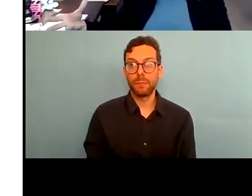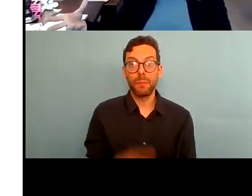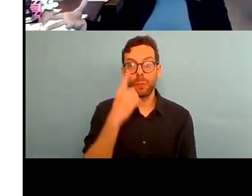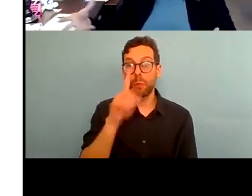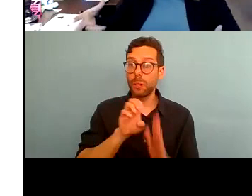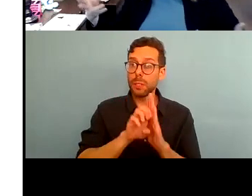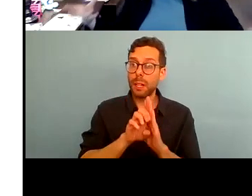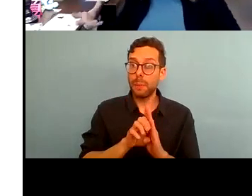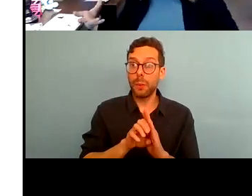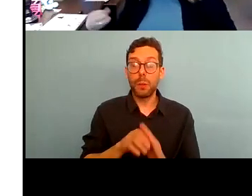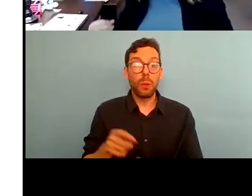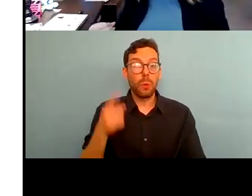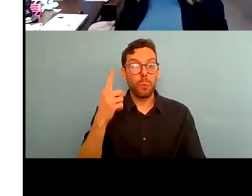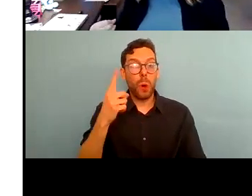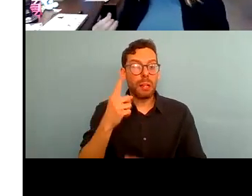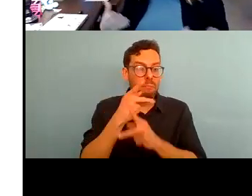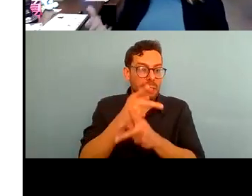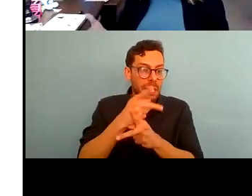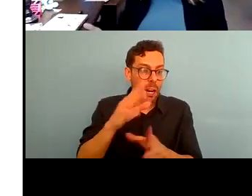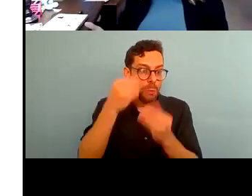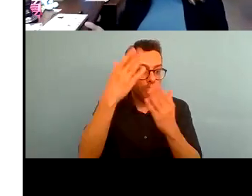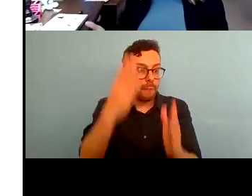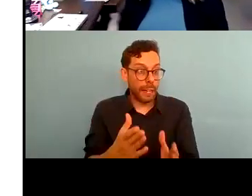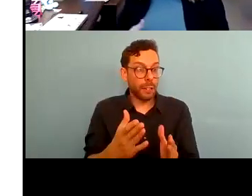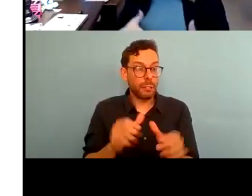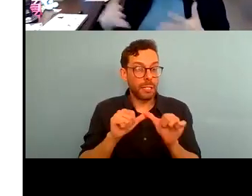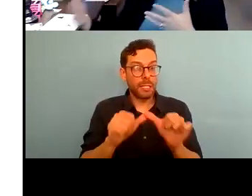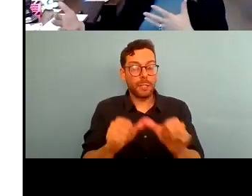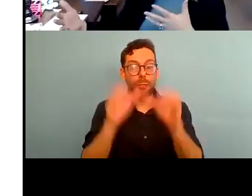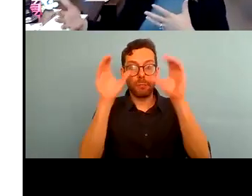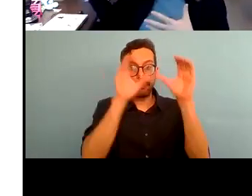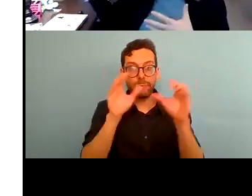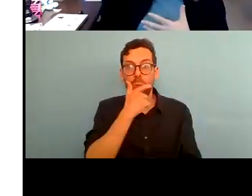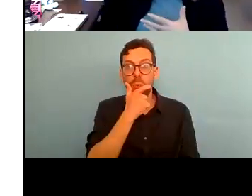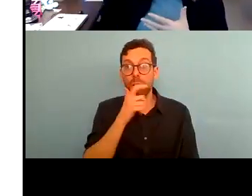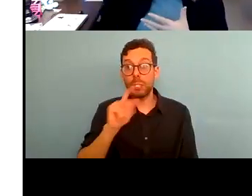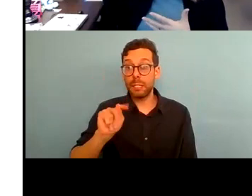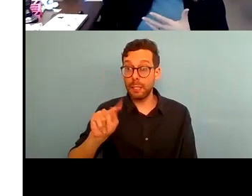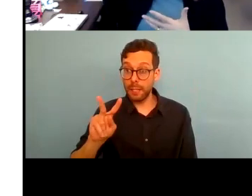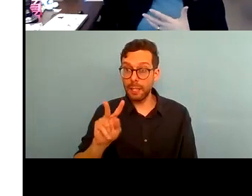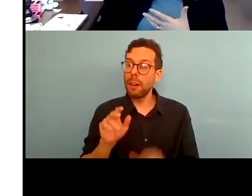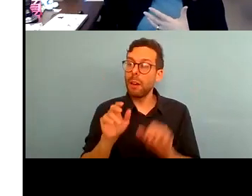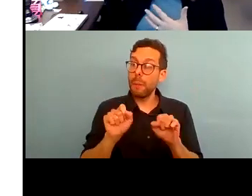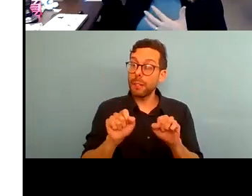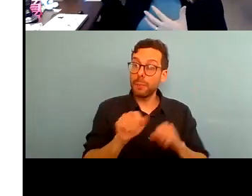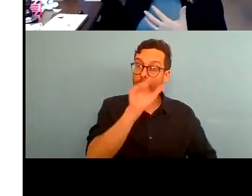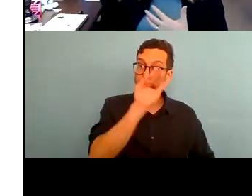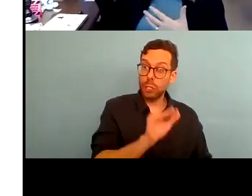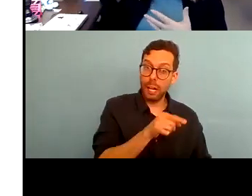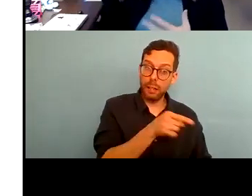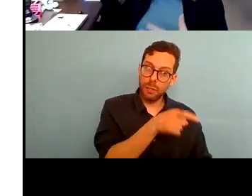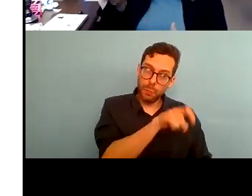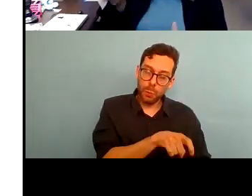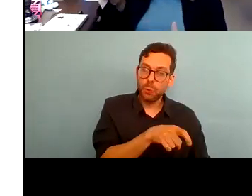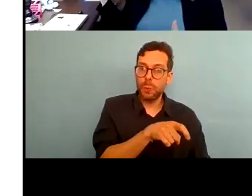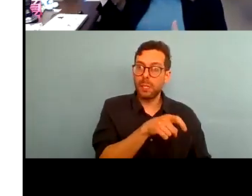caregiver in the home stays up late watching TV, it's possible that that child who is in the other room, supposed to be going to bed, won't